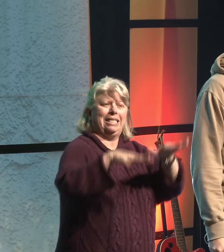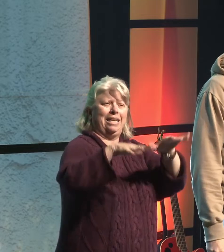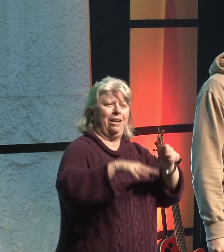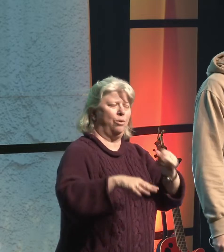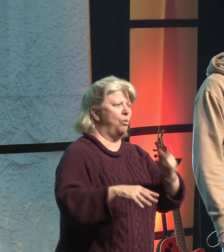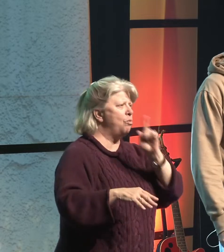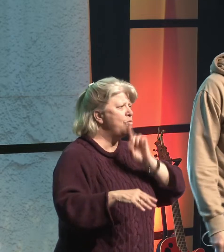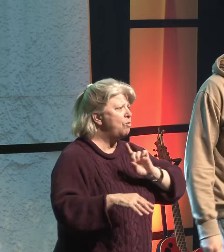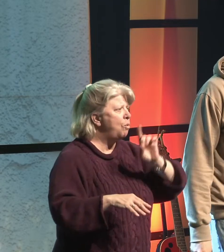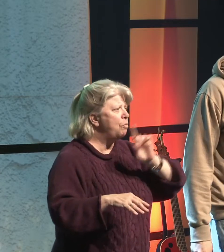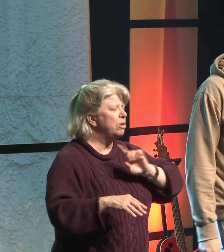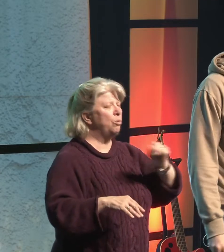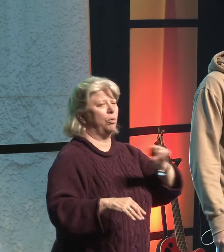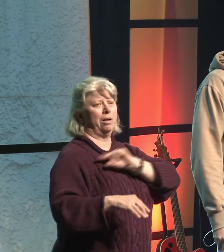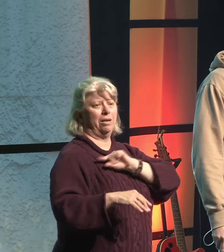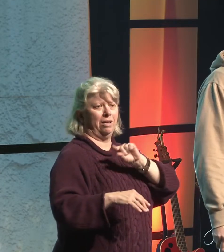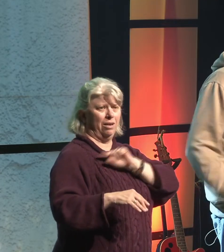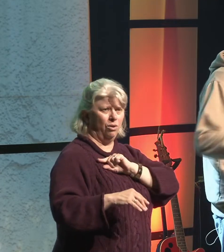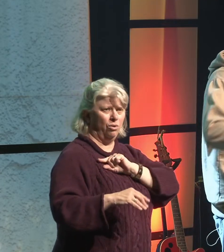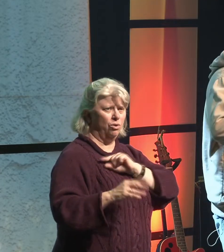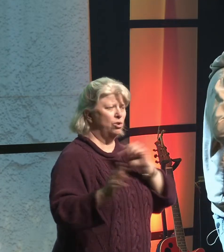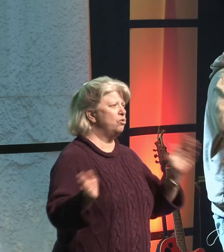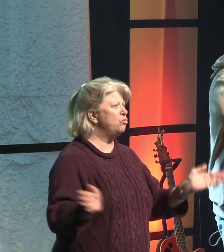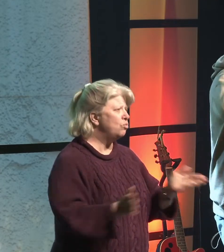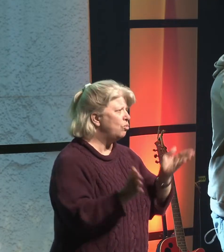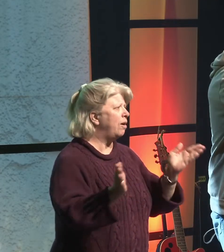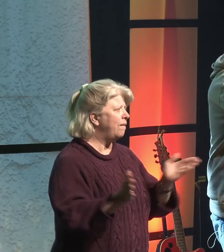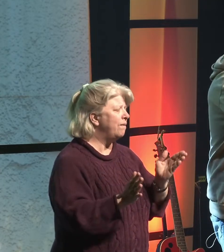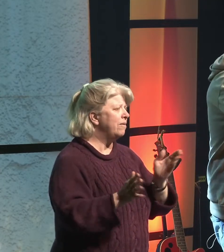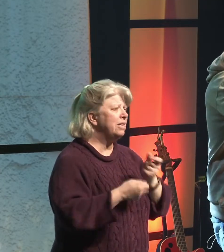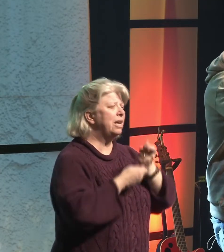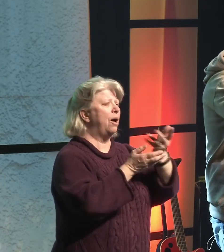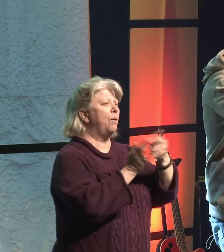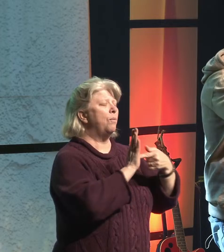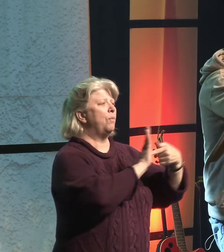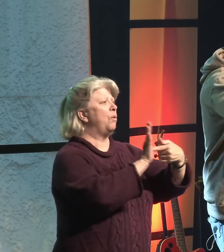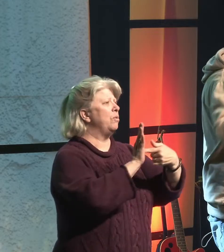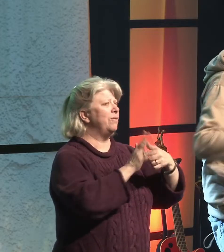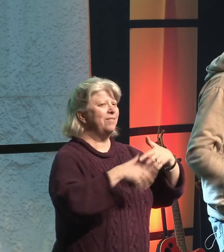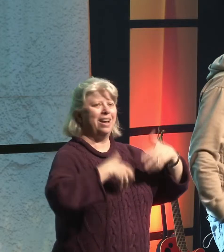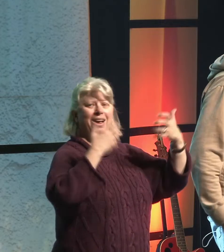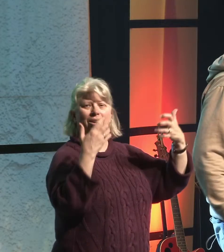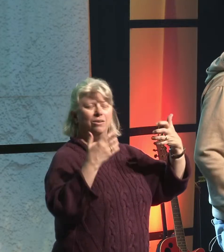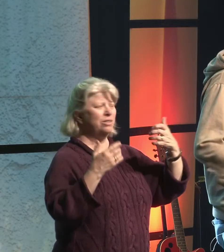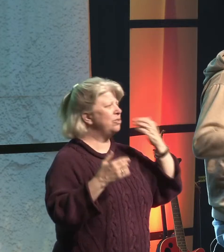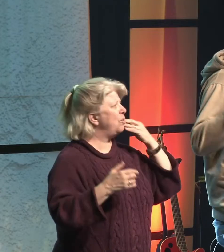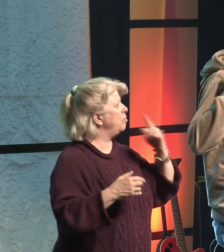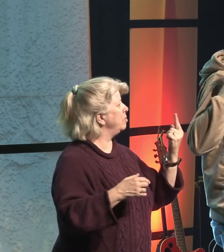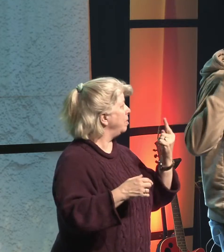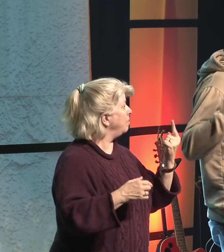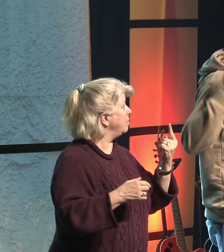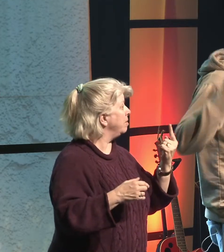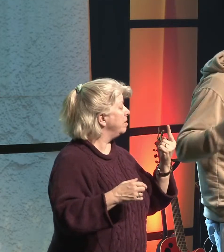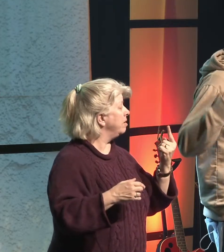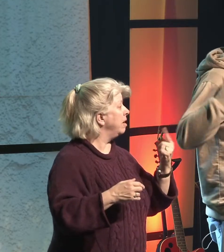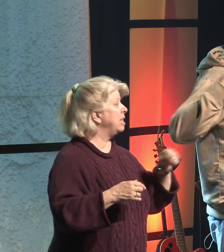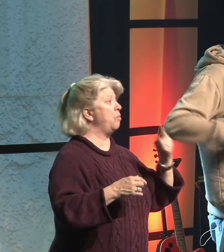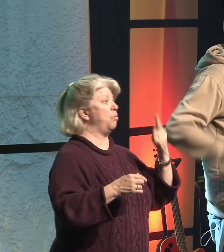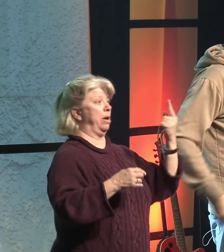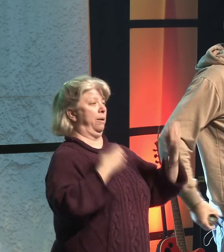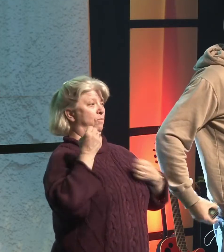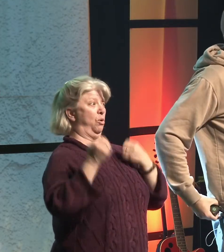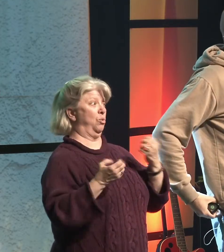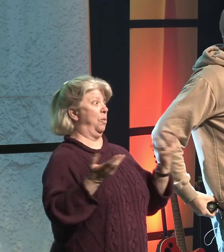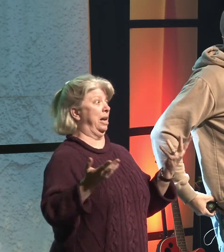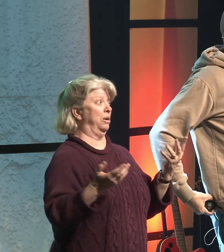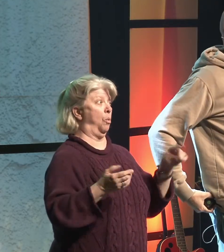or the loneliness or the guilt that is driving that outward emotion of anger. How many of y'all know somebody that they have one emotion and it's